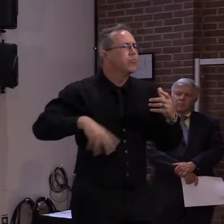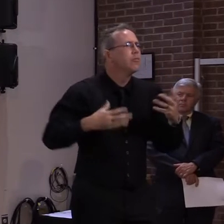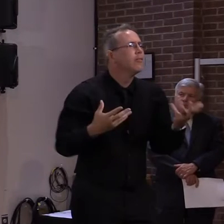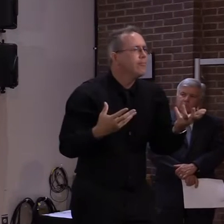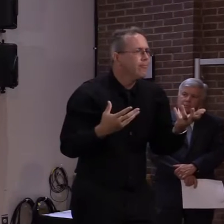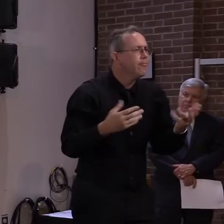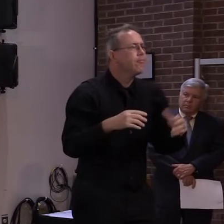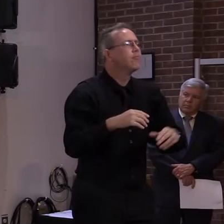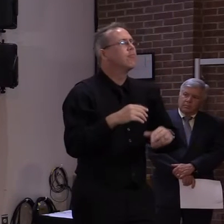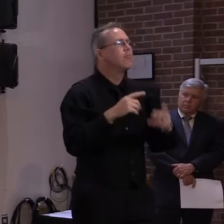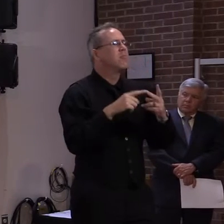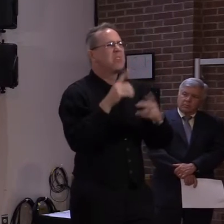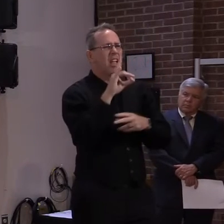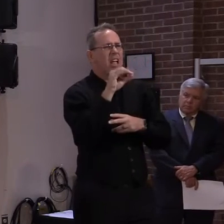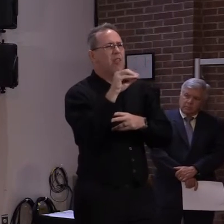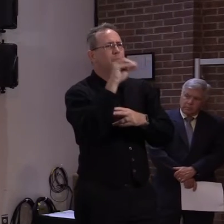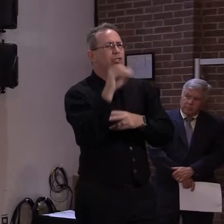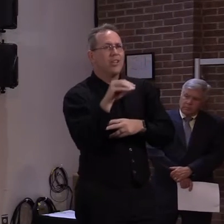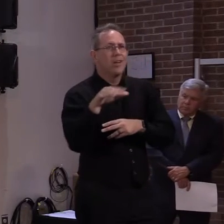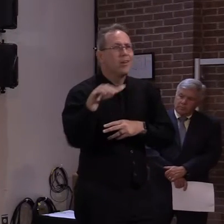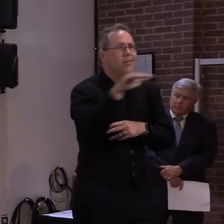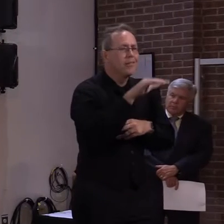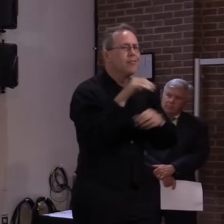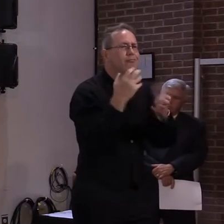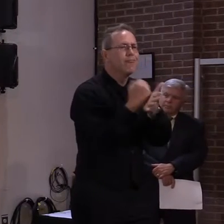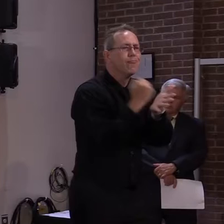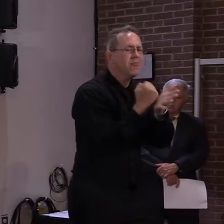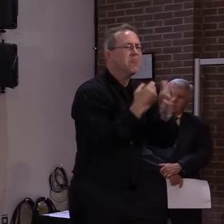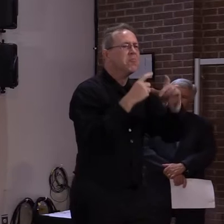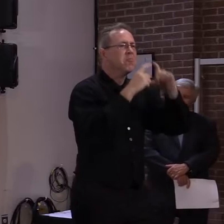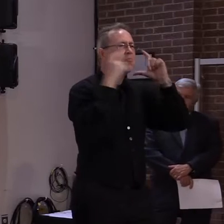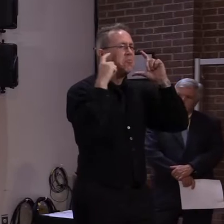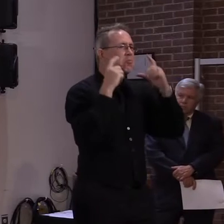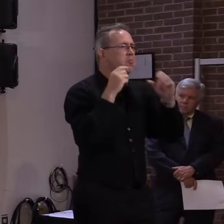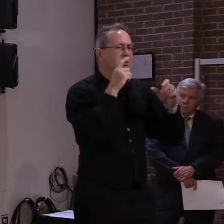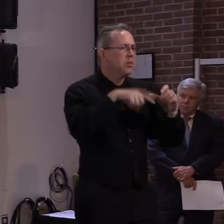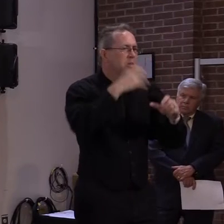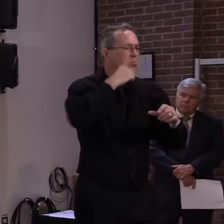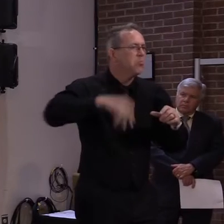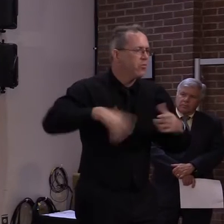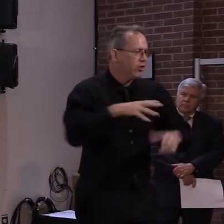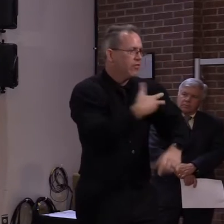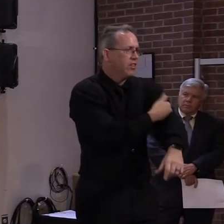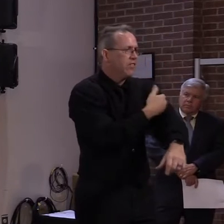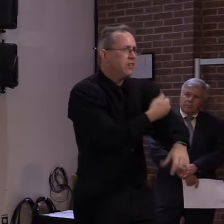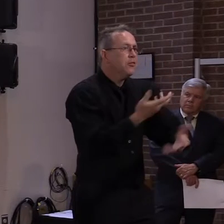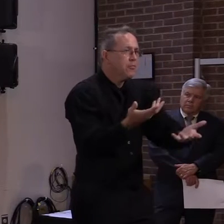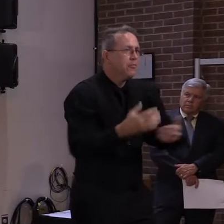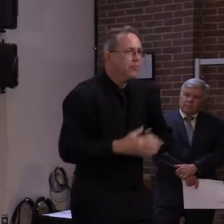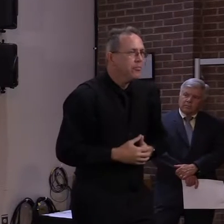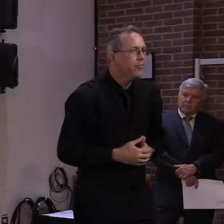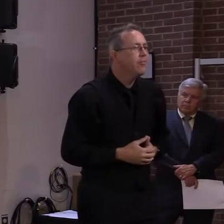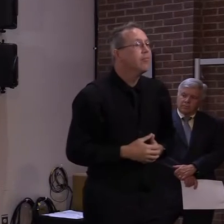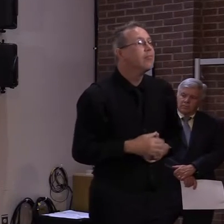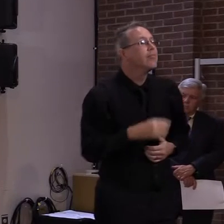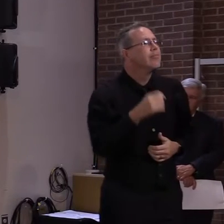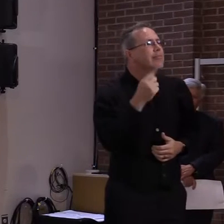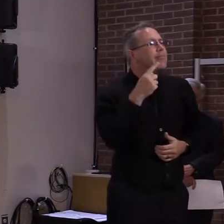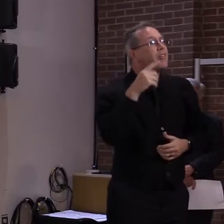met at that school. And under federal rule, masks are required on buses for